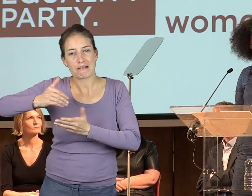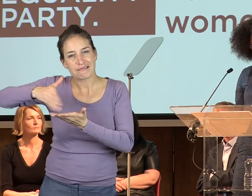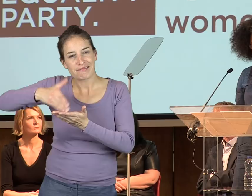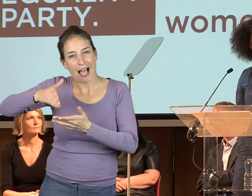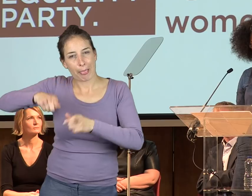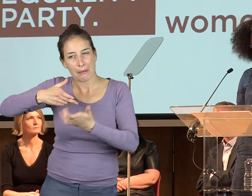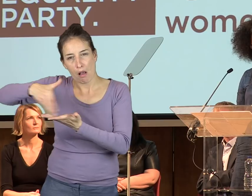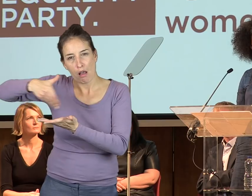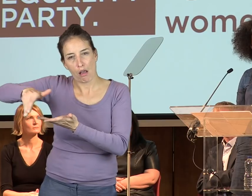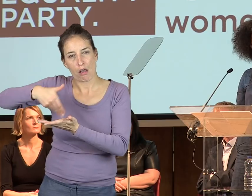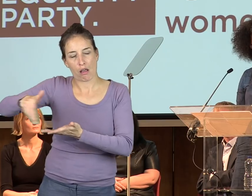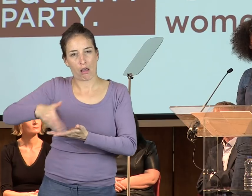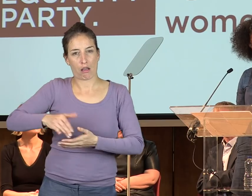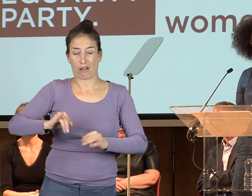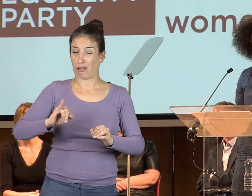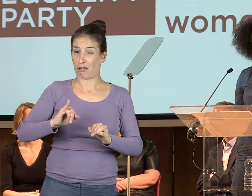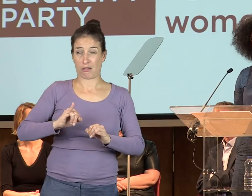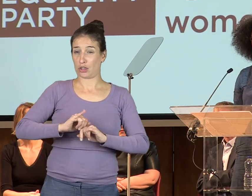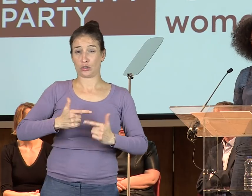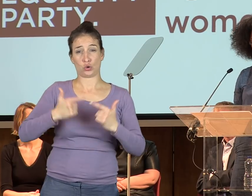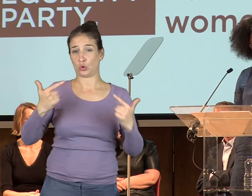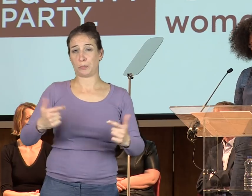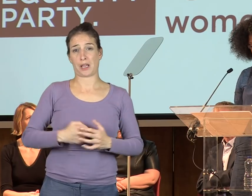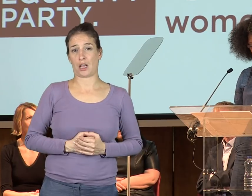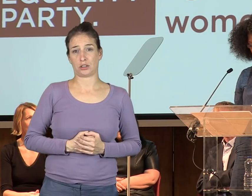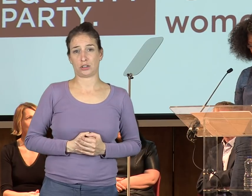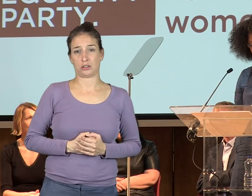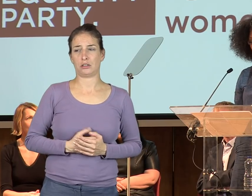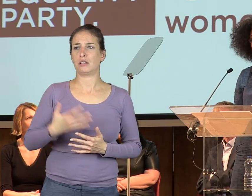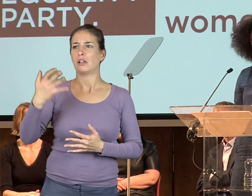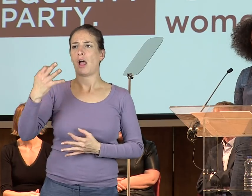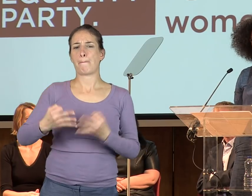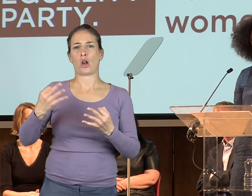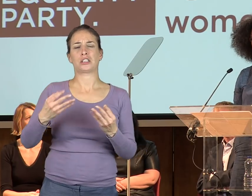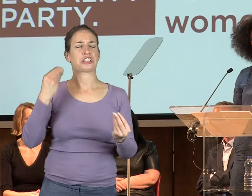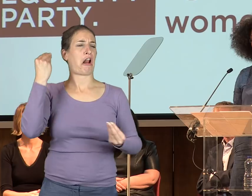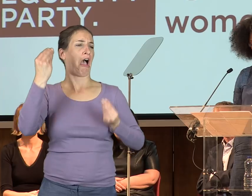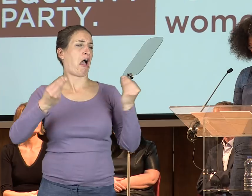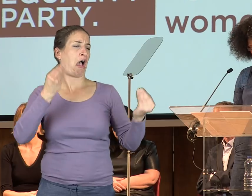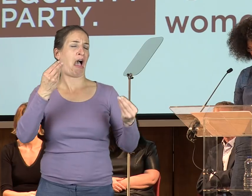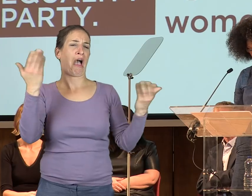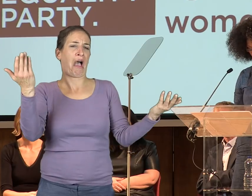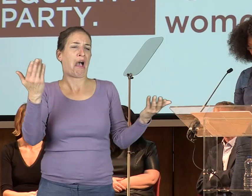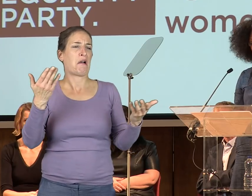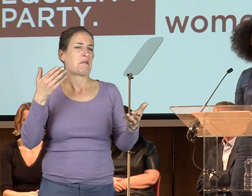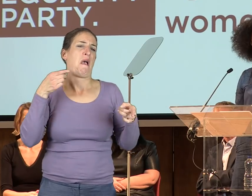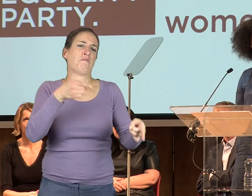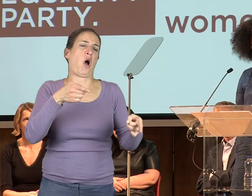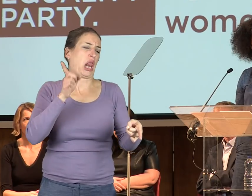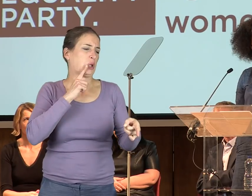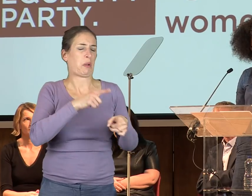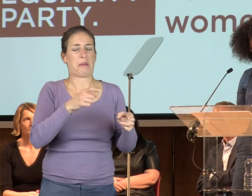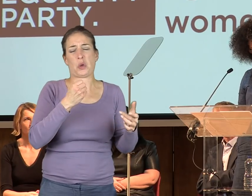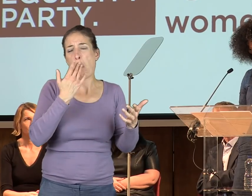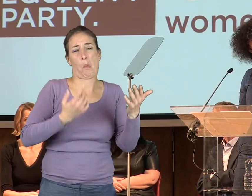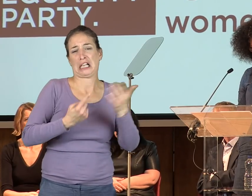Too often, politicians pretend that violence against women and girls is something that's always happened and always will. We don't